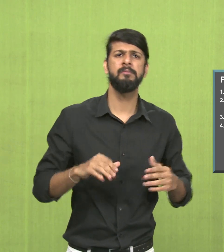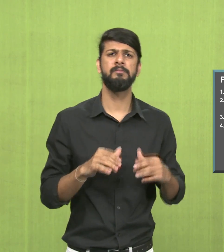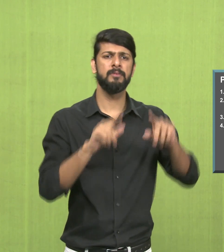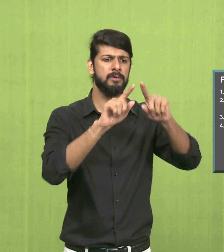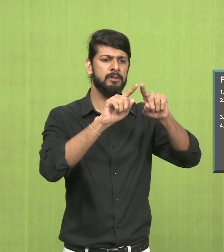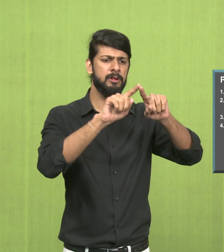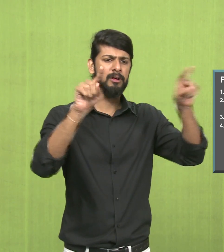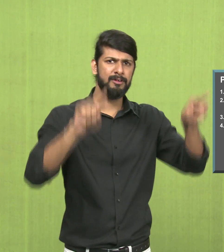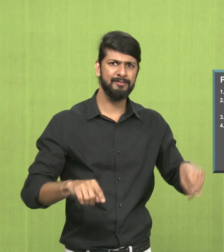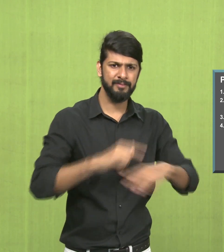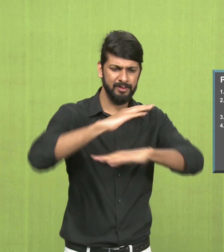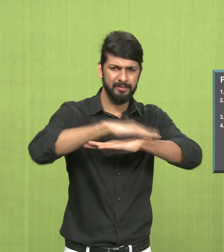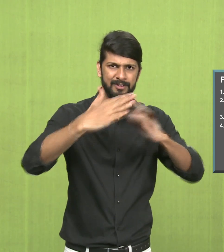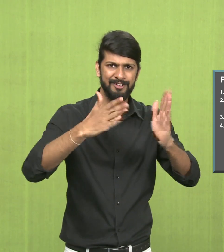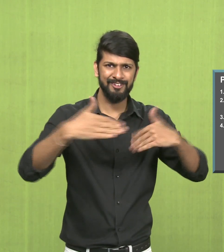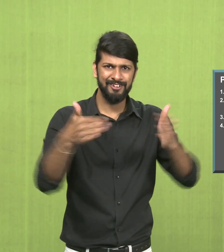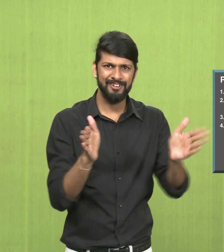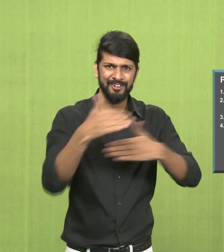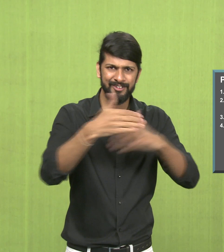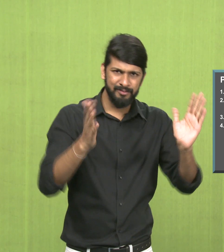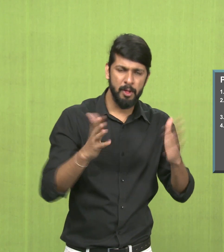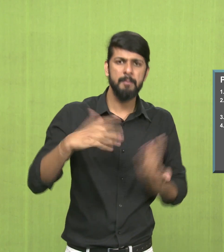the block and make impressions.